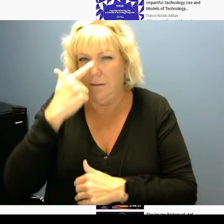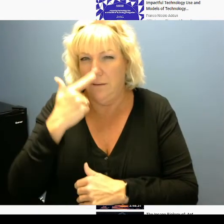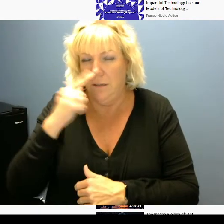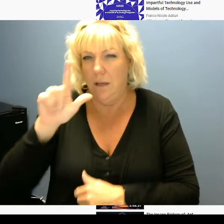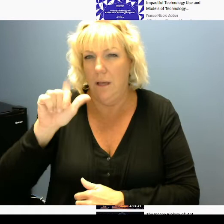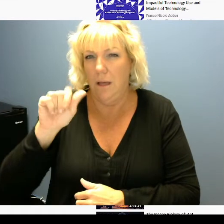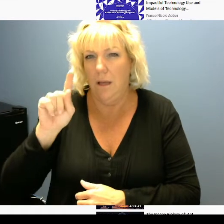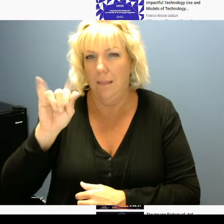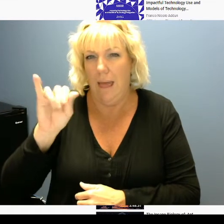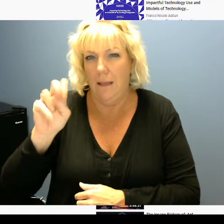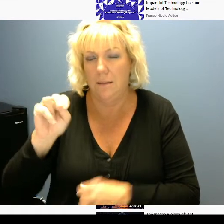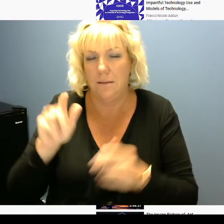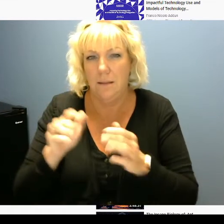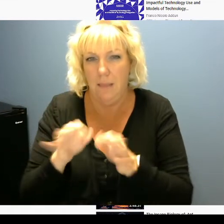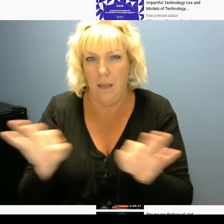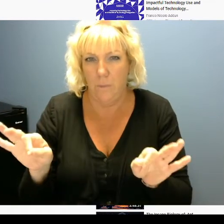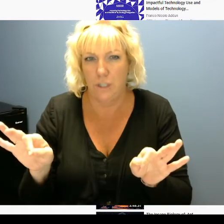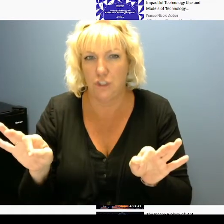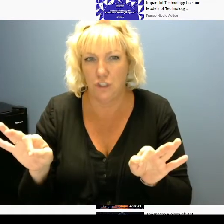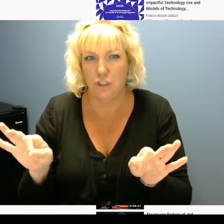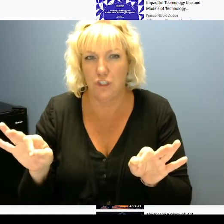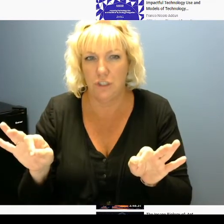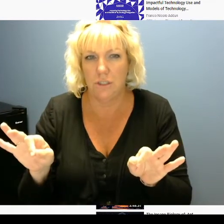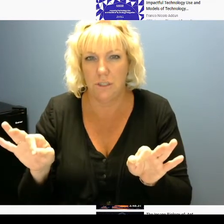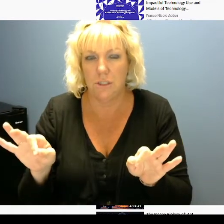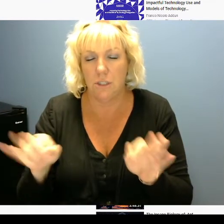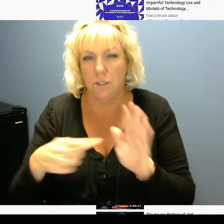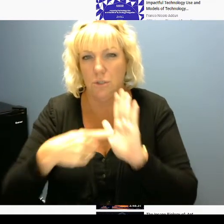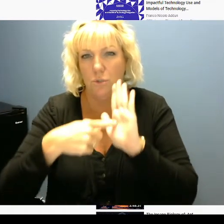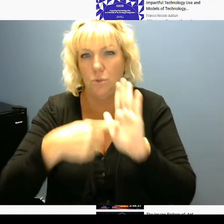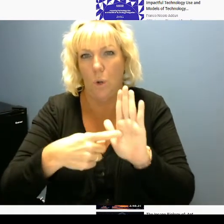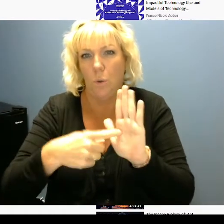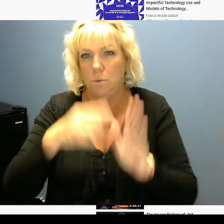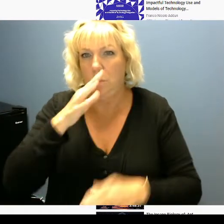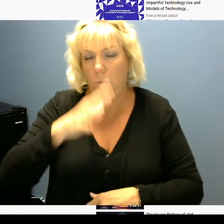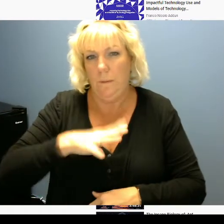terms of the sexual availability of women.